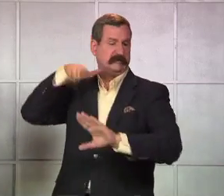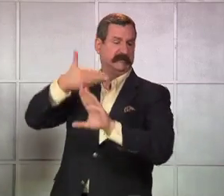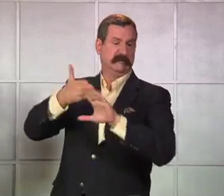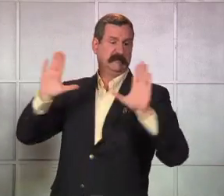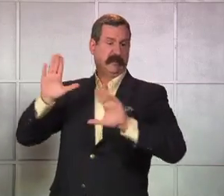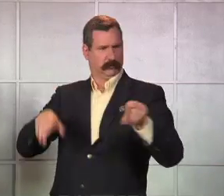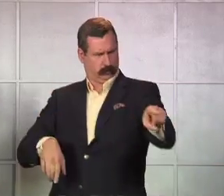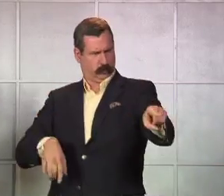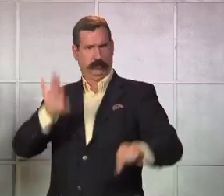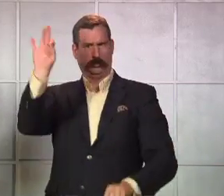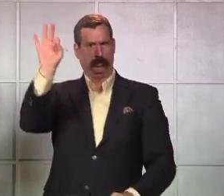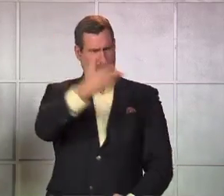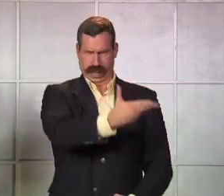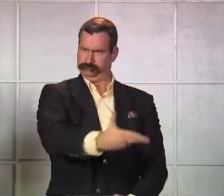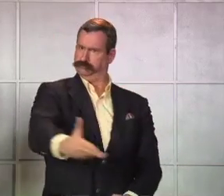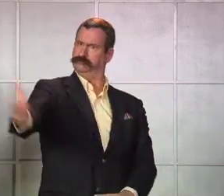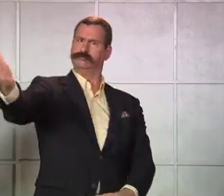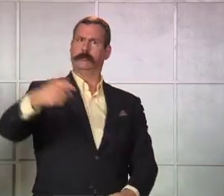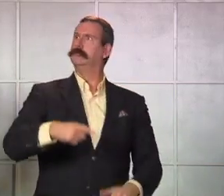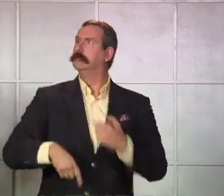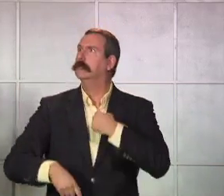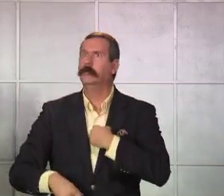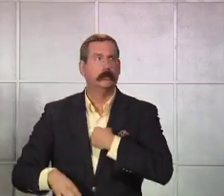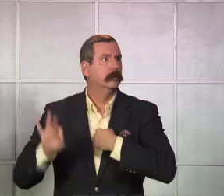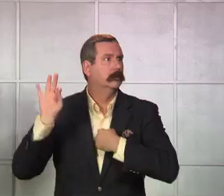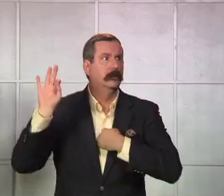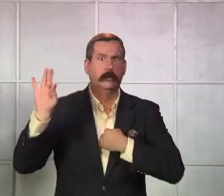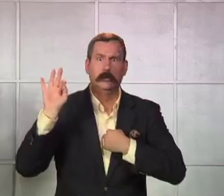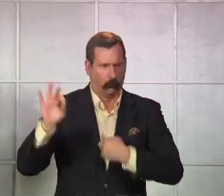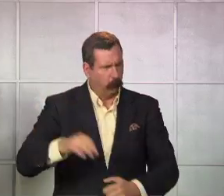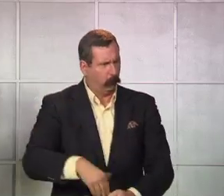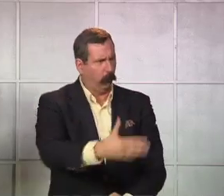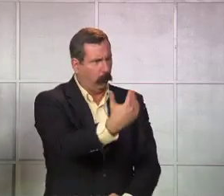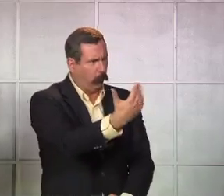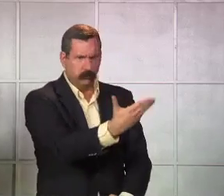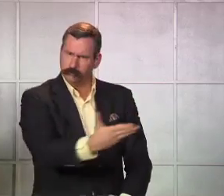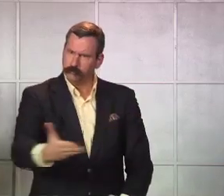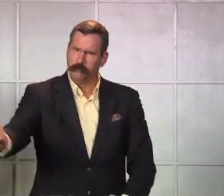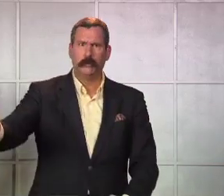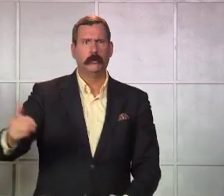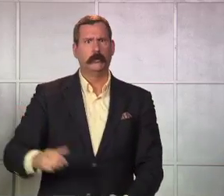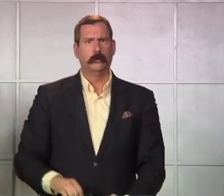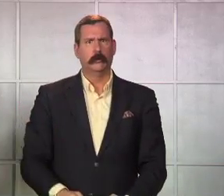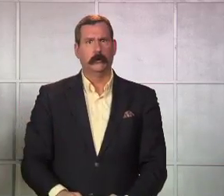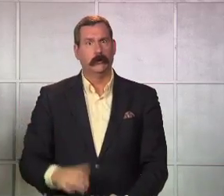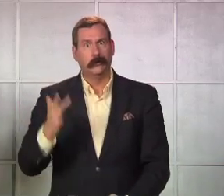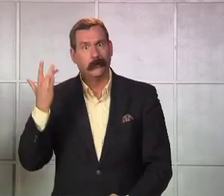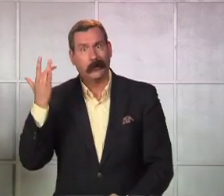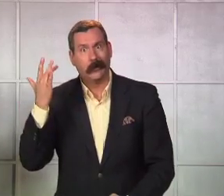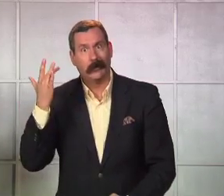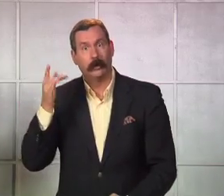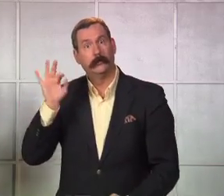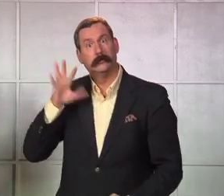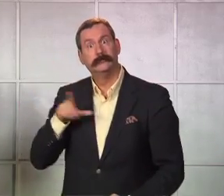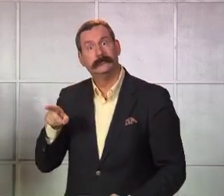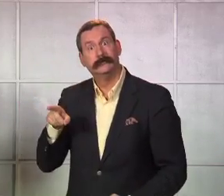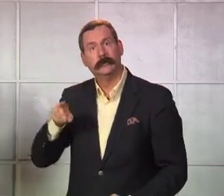and preach. Often the person is hesitant, thinking he lacks the necessary skills. However, you must continue to encourage, model, and